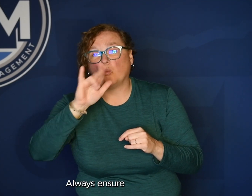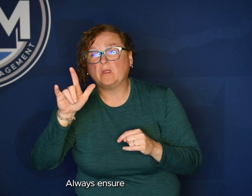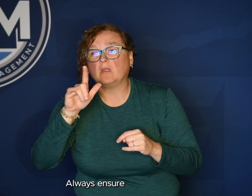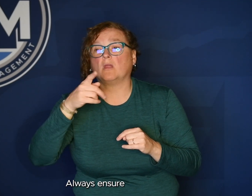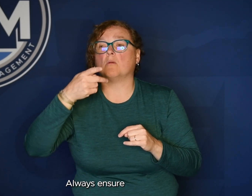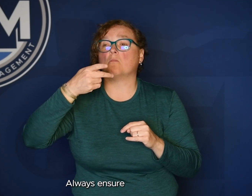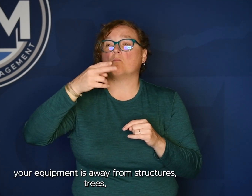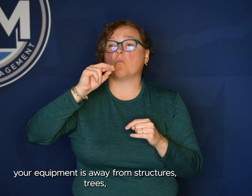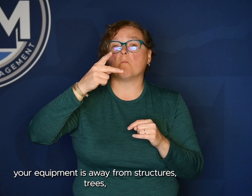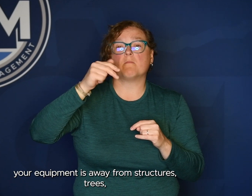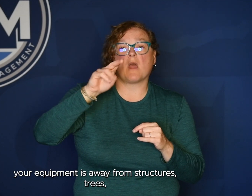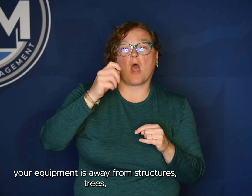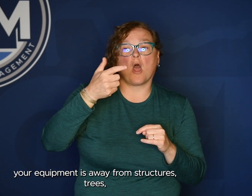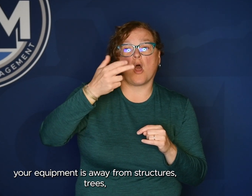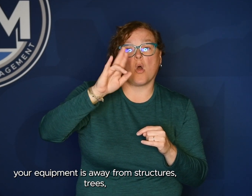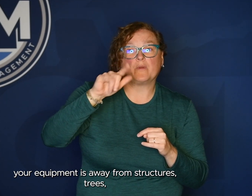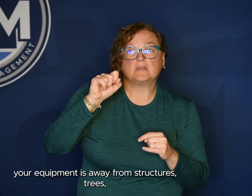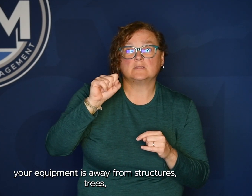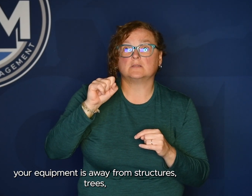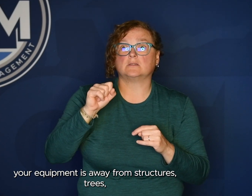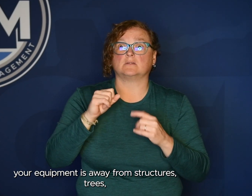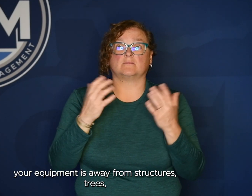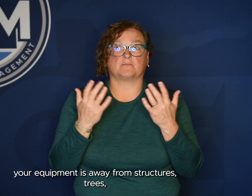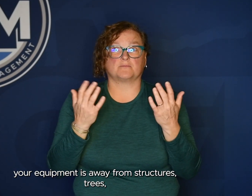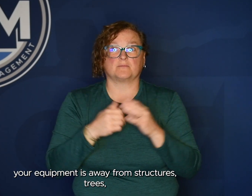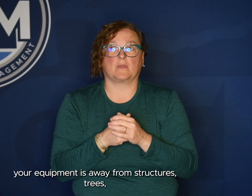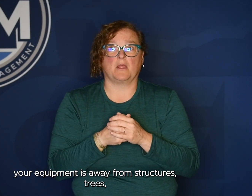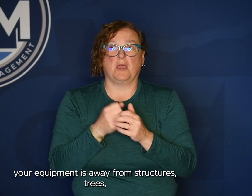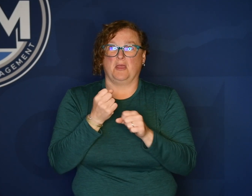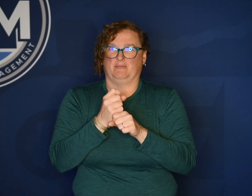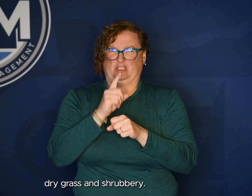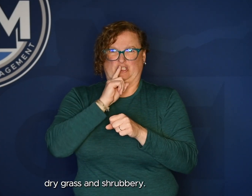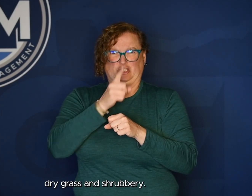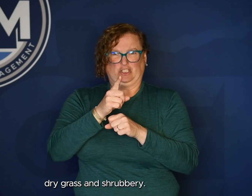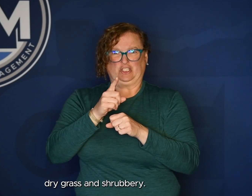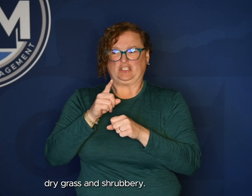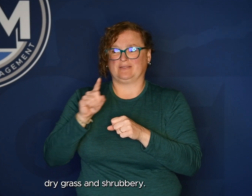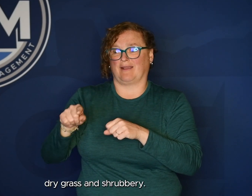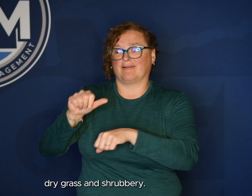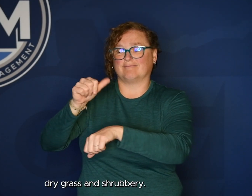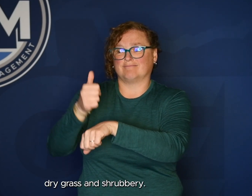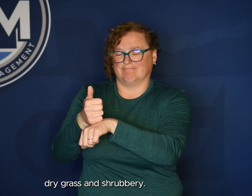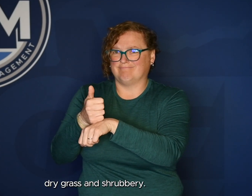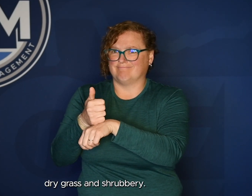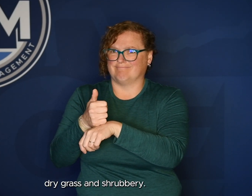Always ensure your equipment is away from structures, trees, dry grass, and shrubbery.